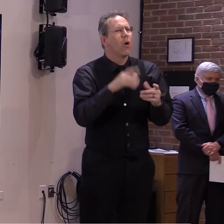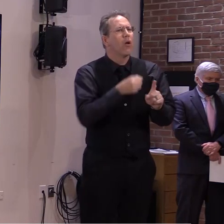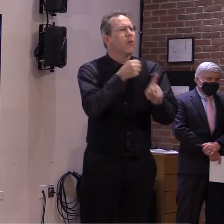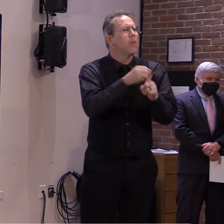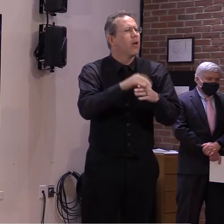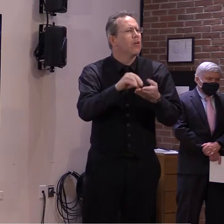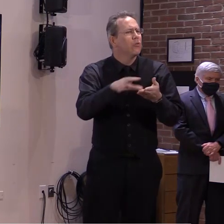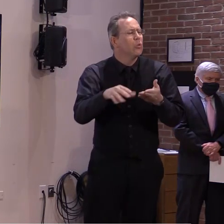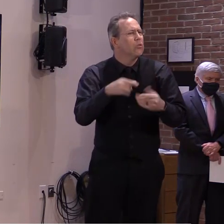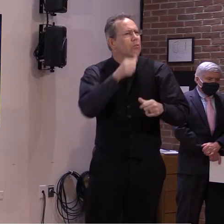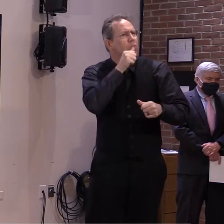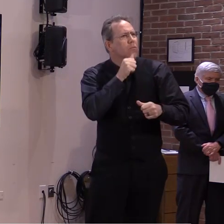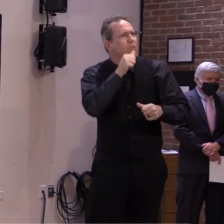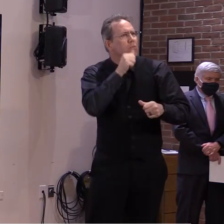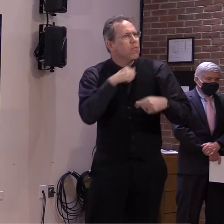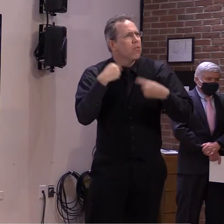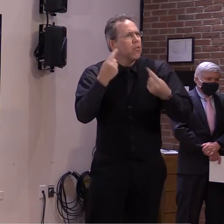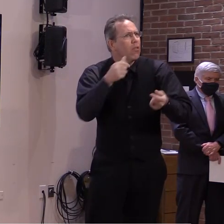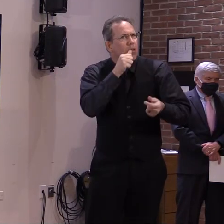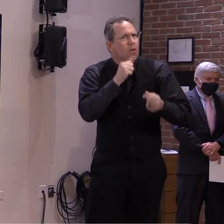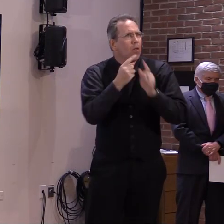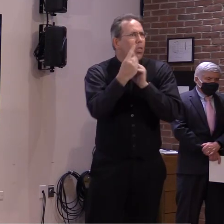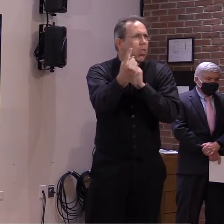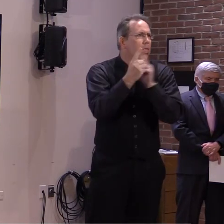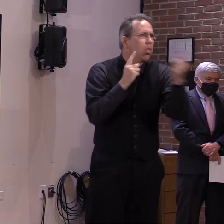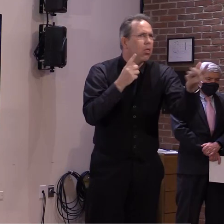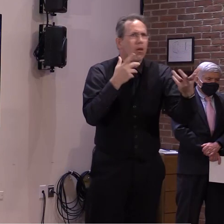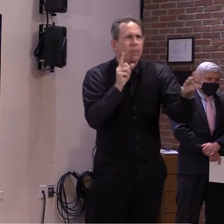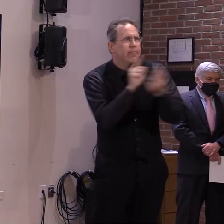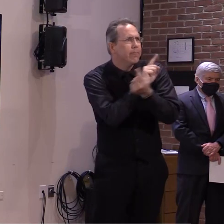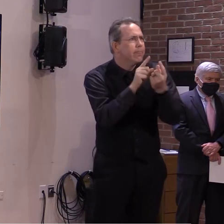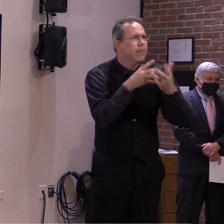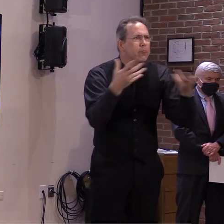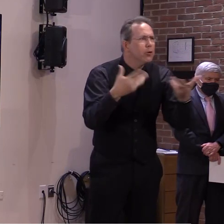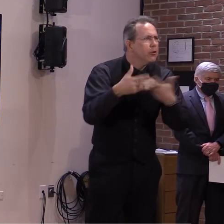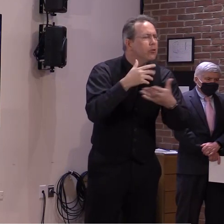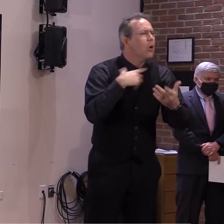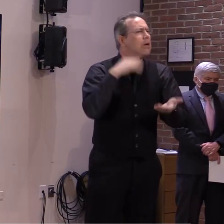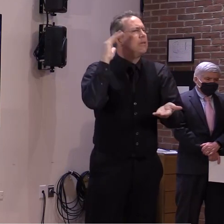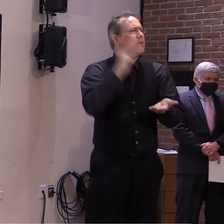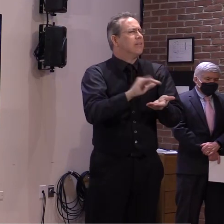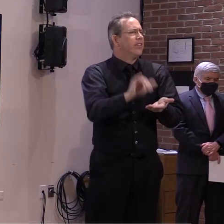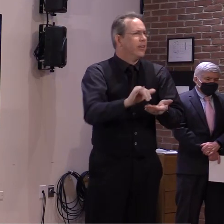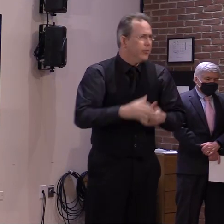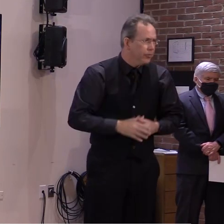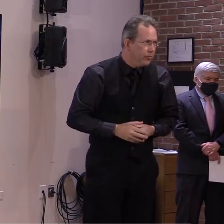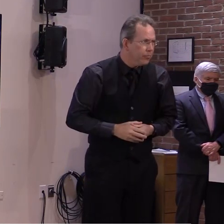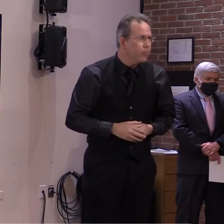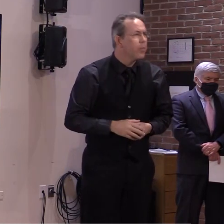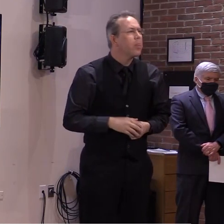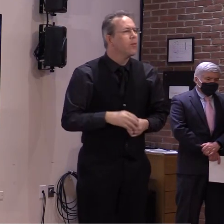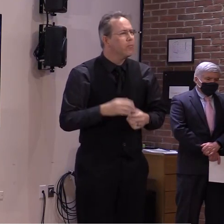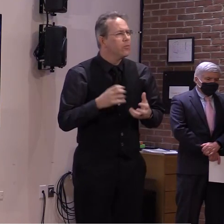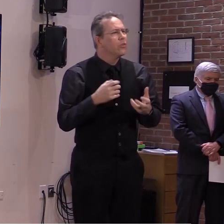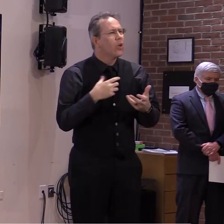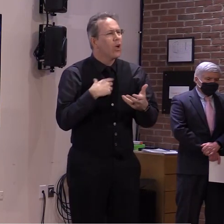strike the balance between the risks of COVID-19 as compared to the risks of their healthy development and academic